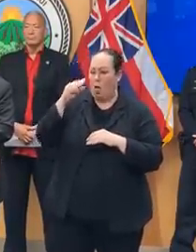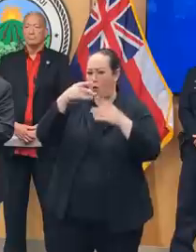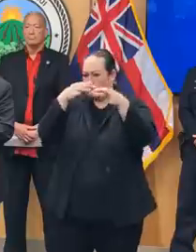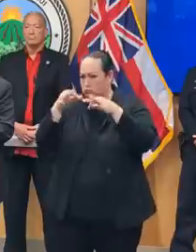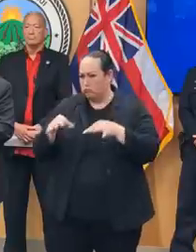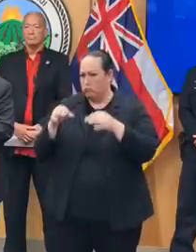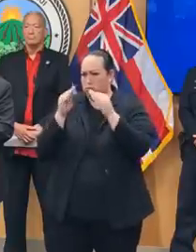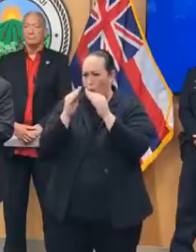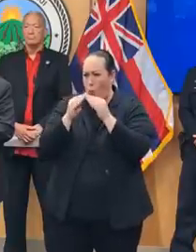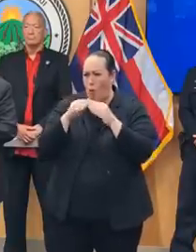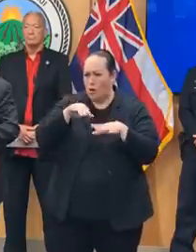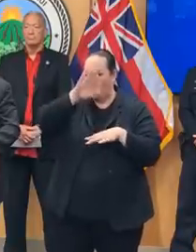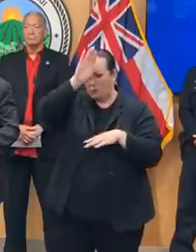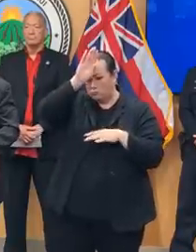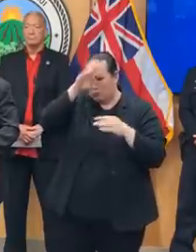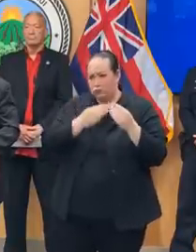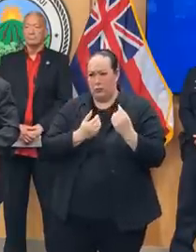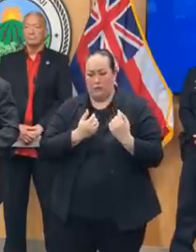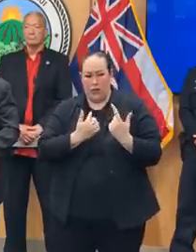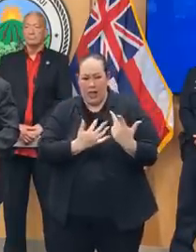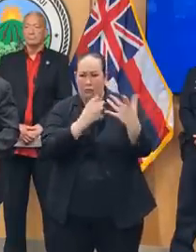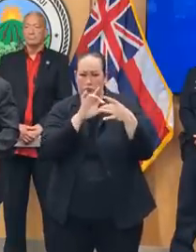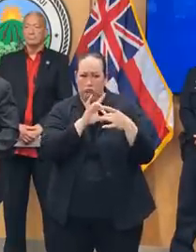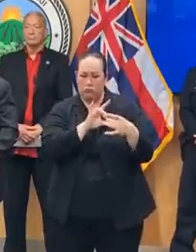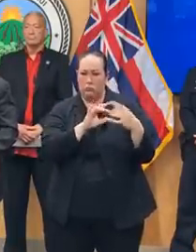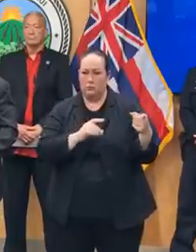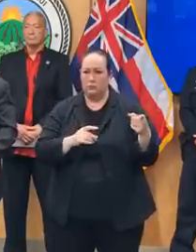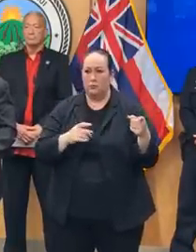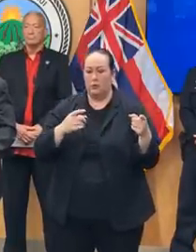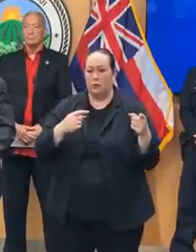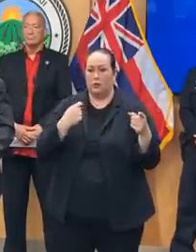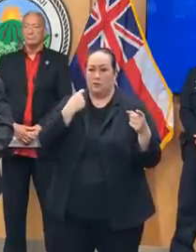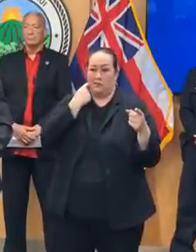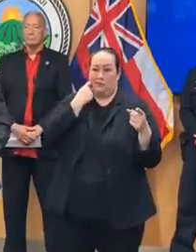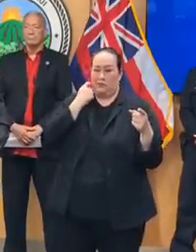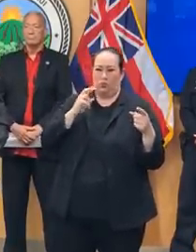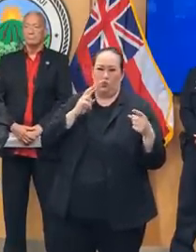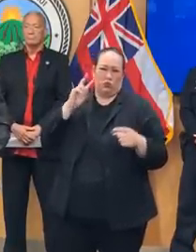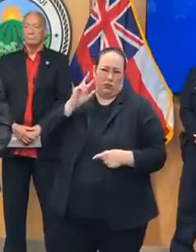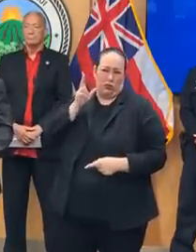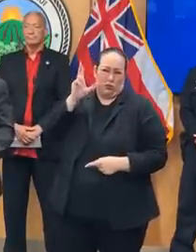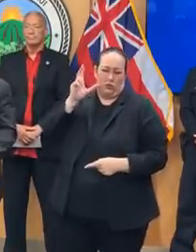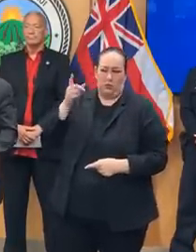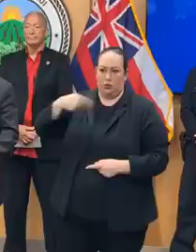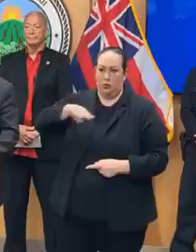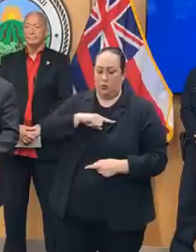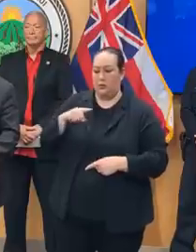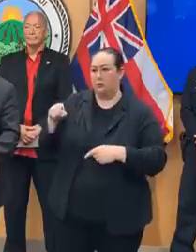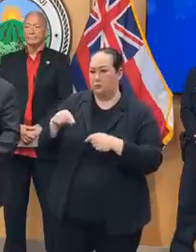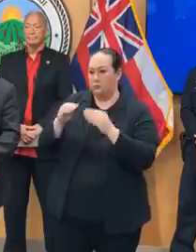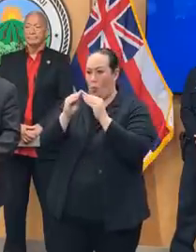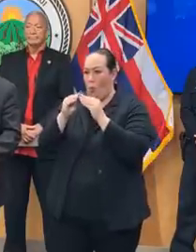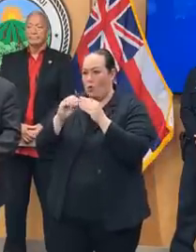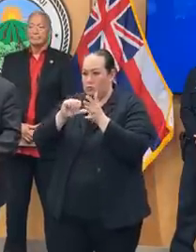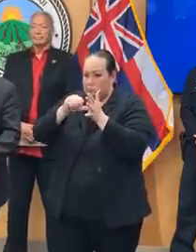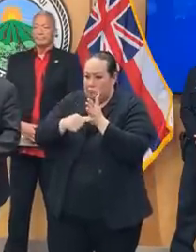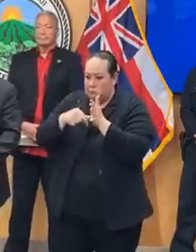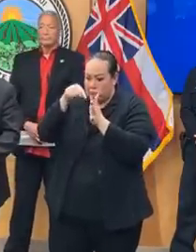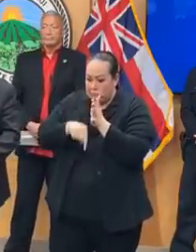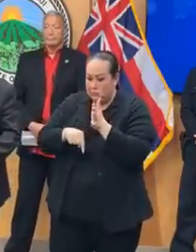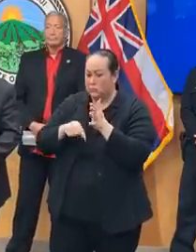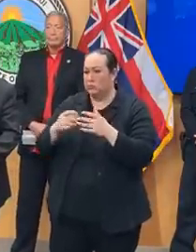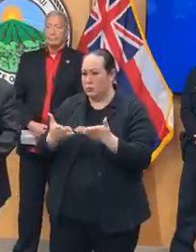tell you also that we've done a few significant things in just the last day or two. As you know, we opened the road up yesterday. I gave that order